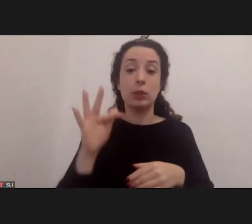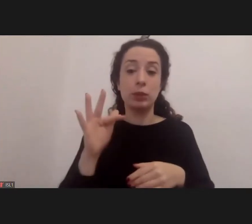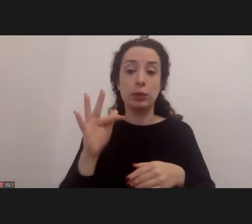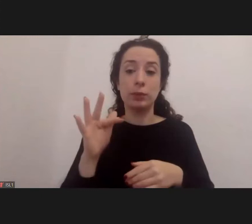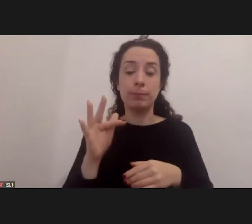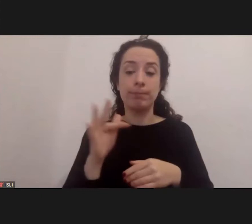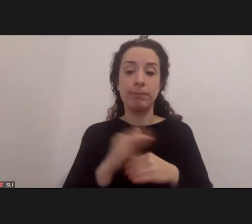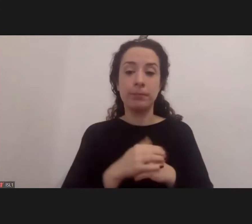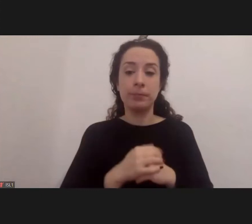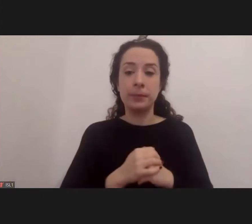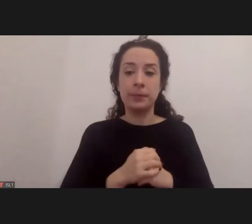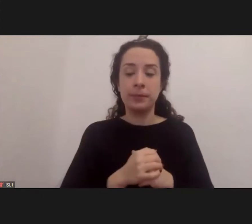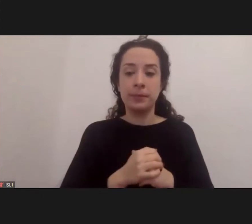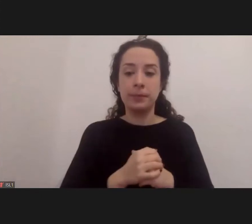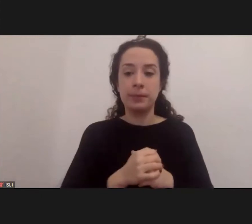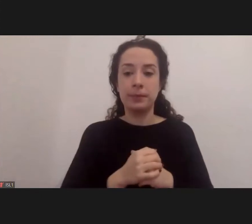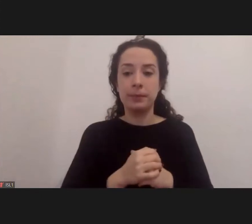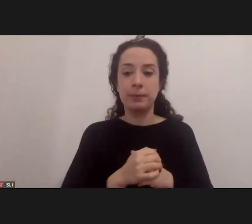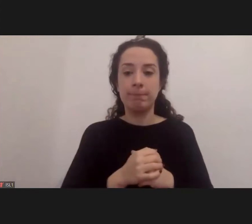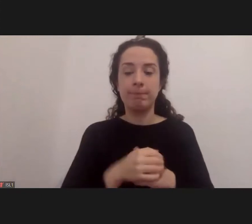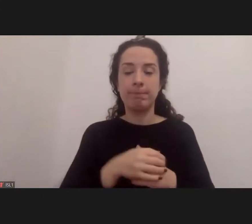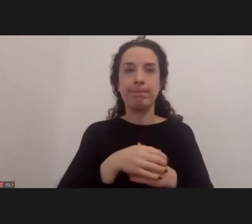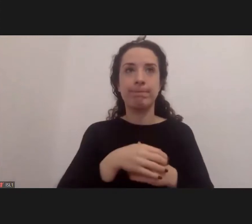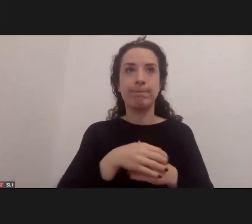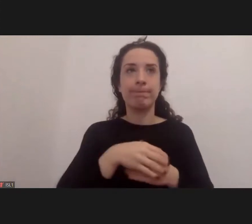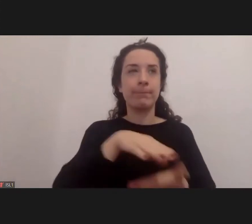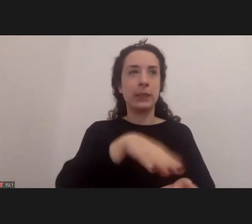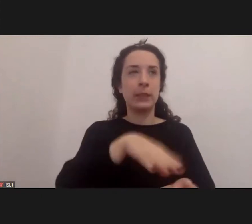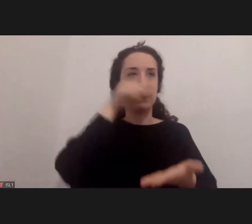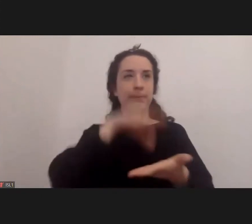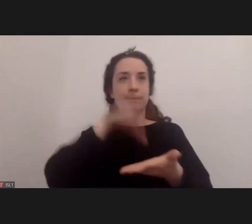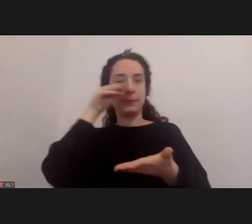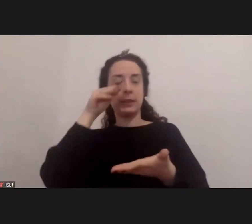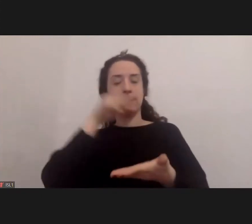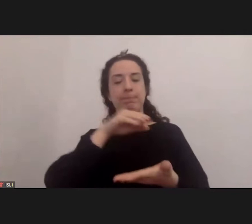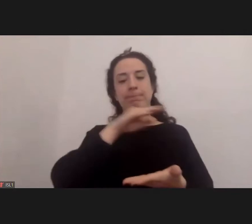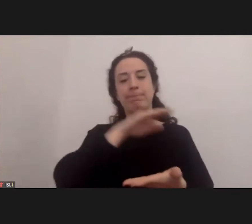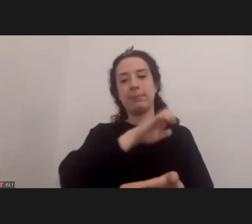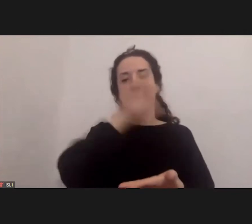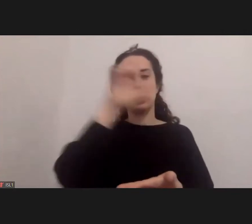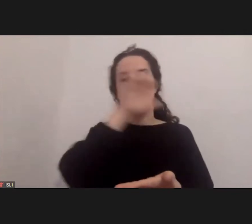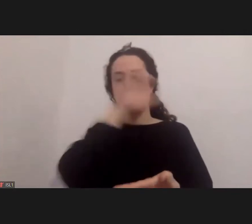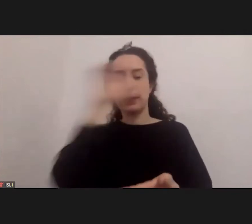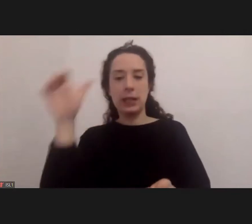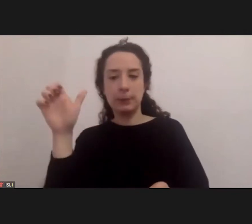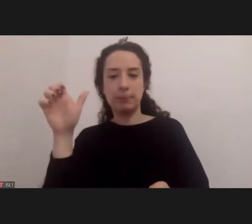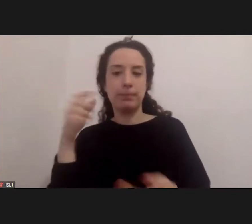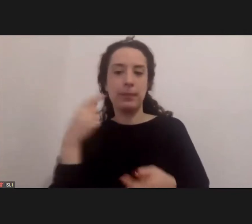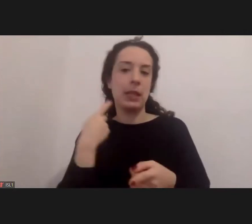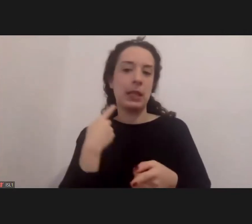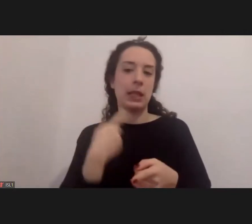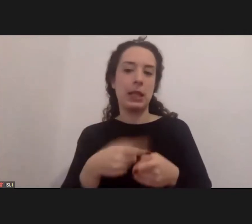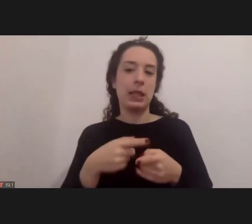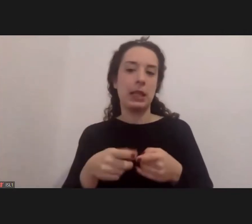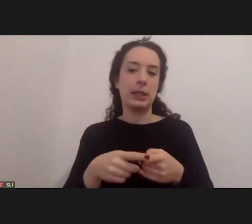lists the comprehensiveness of European instruments, also referring to